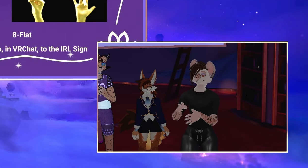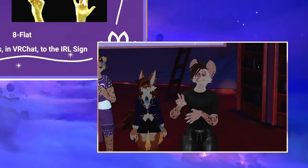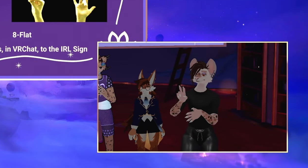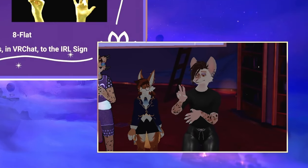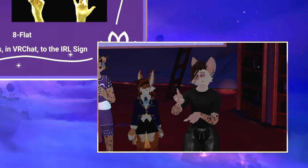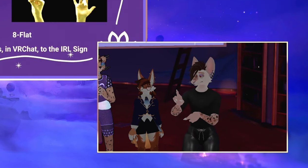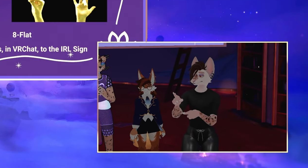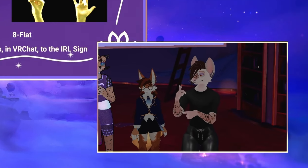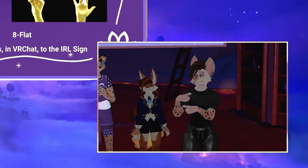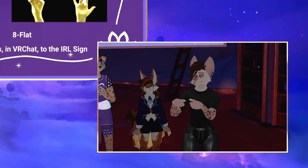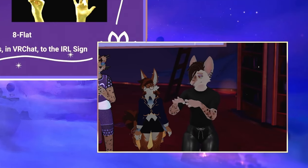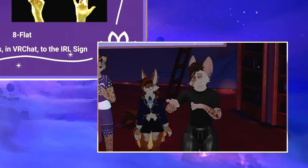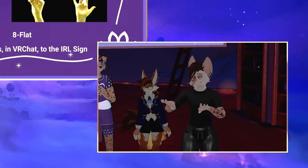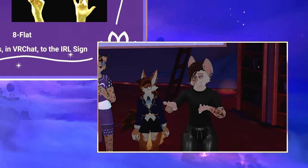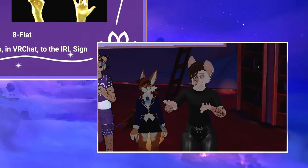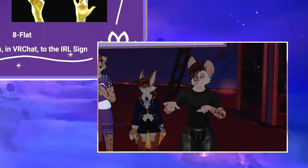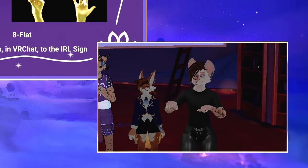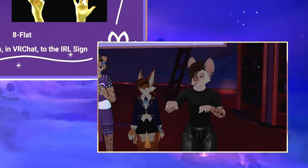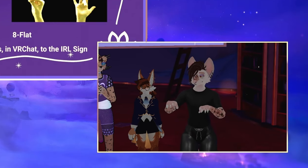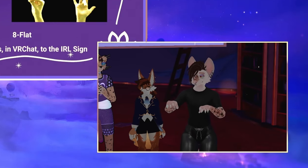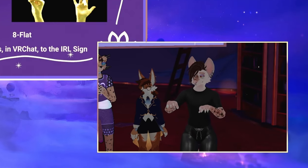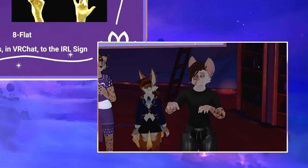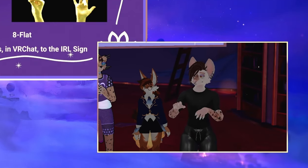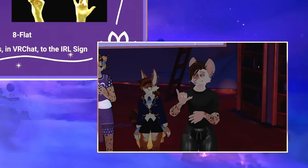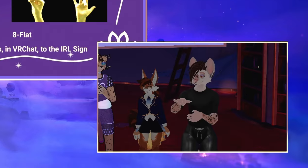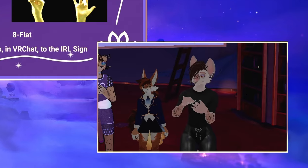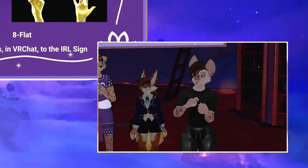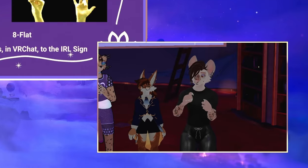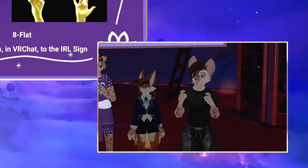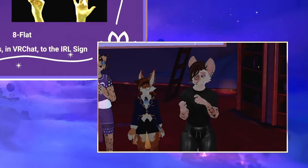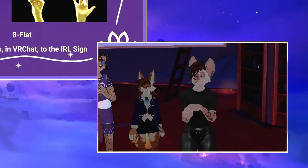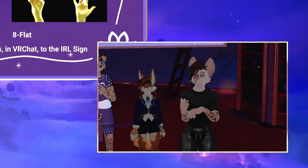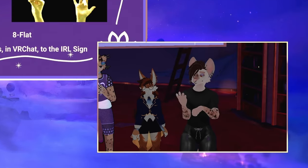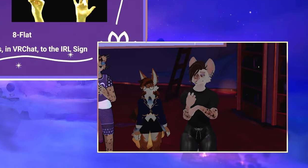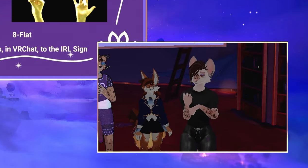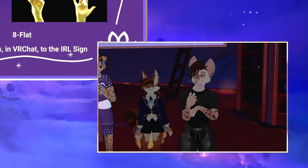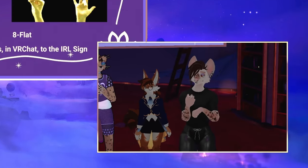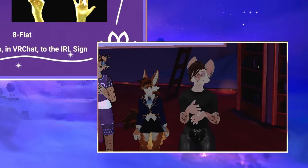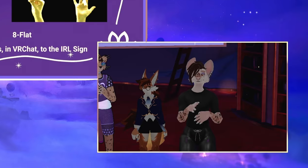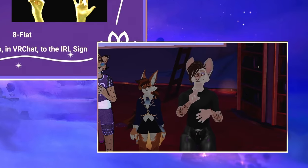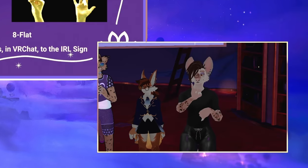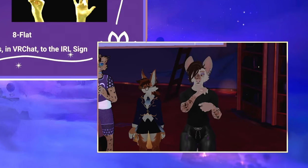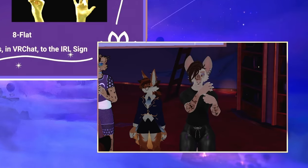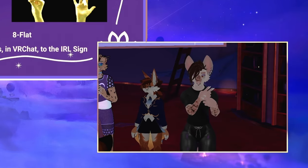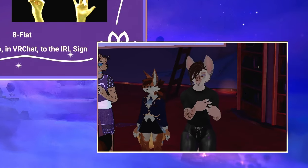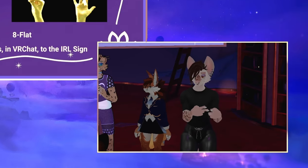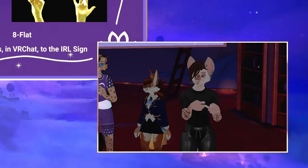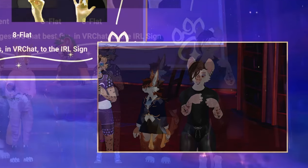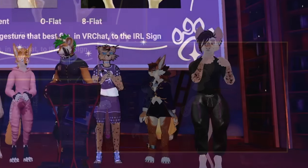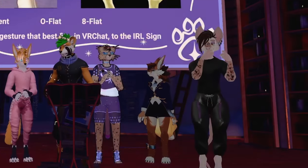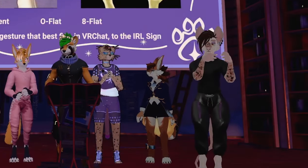using both index controllers and general VR controllers. So, Bork, if you'd like to come talk about that real quick.